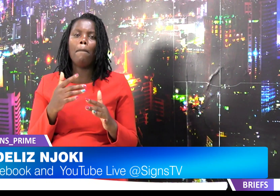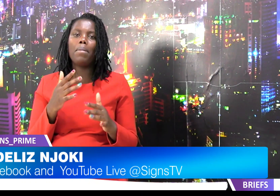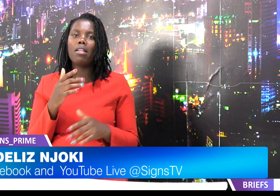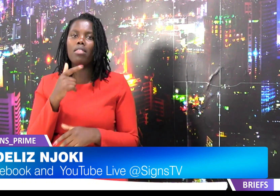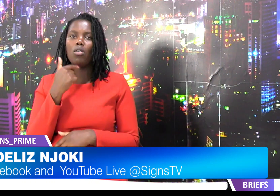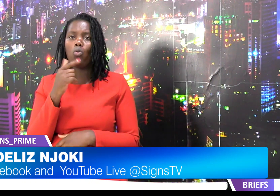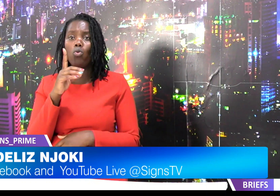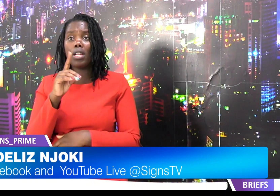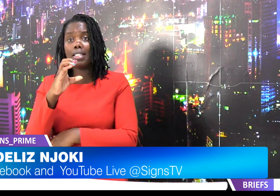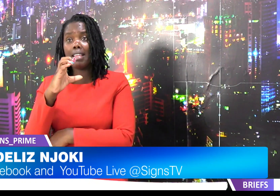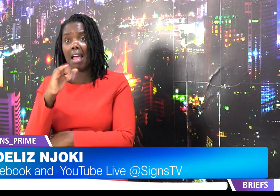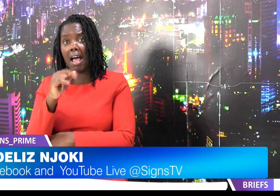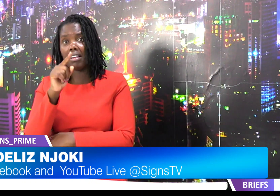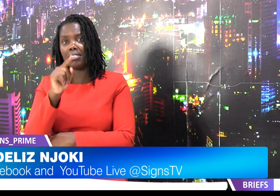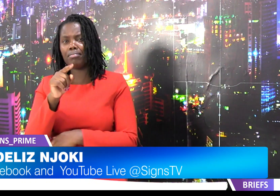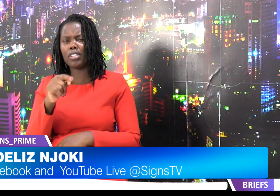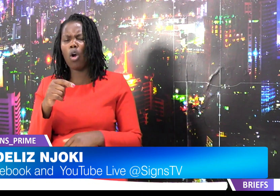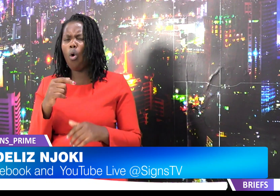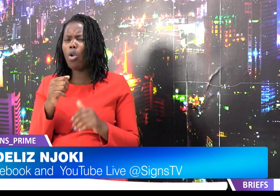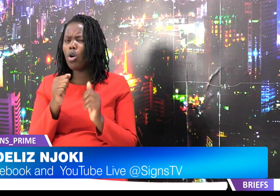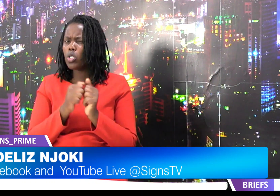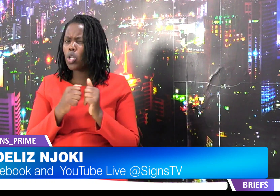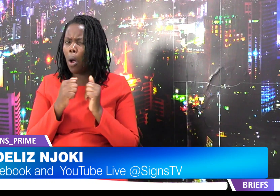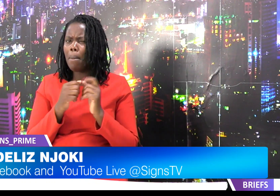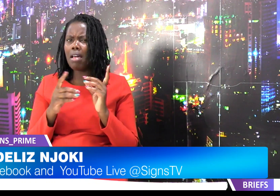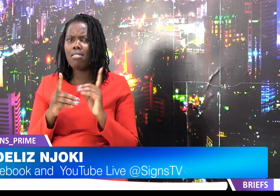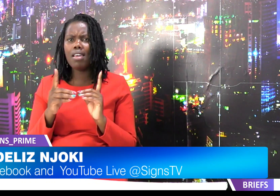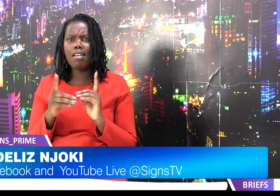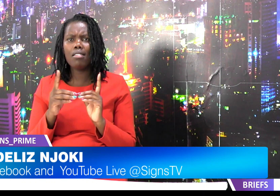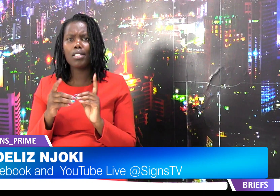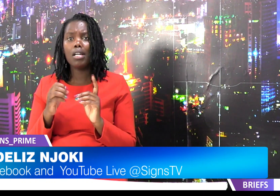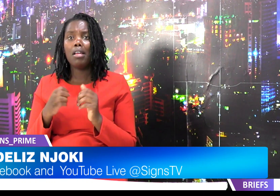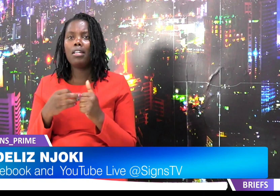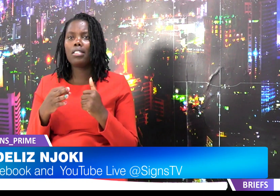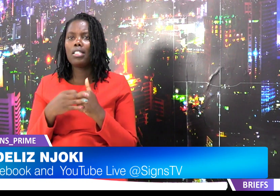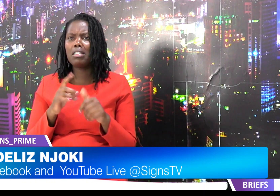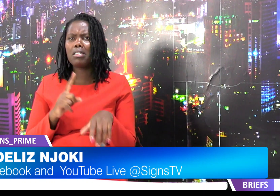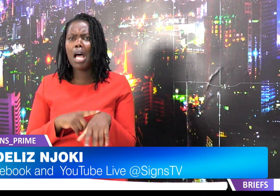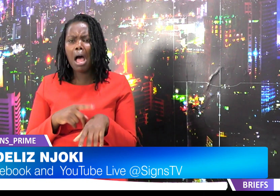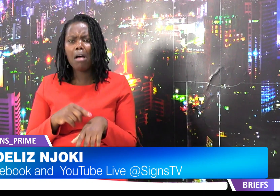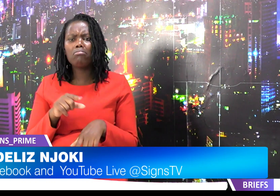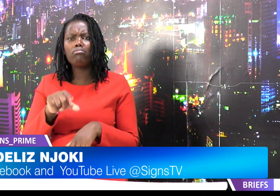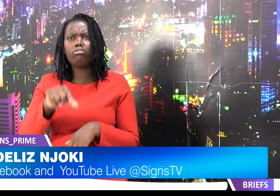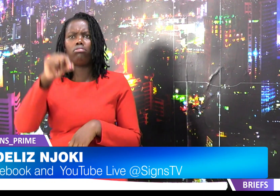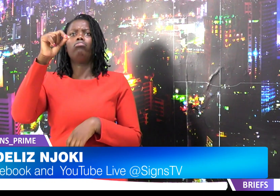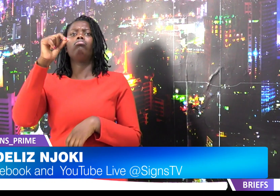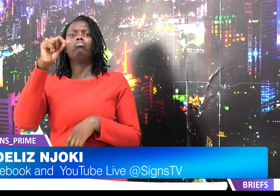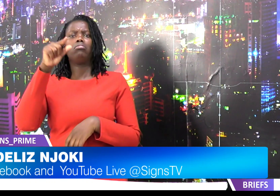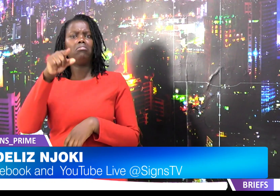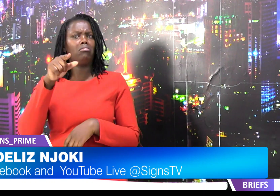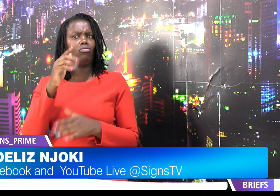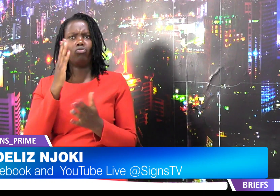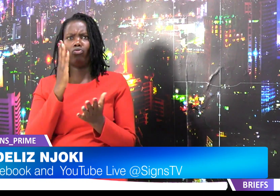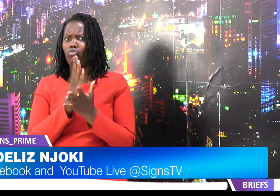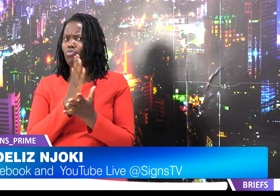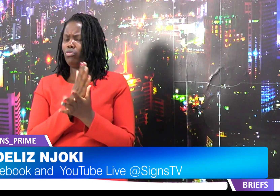Mr. Njoki was arrested by the Directorate of Criminal Investigations DCI on